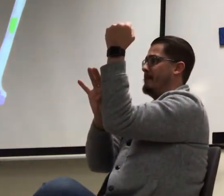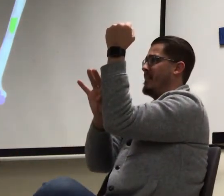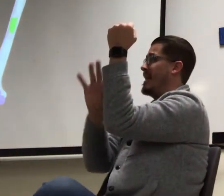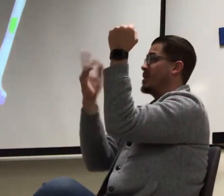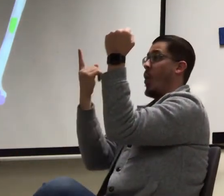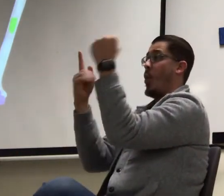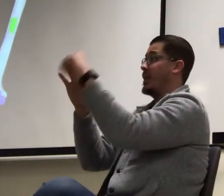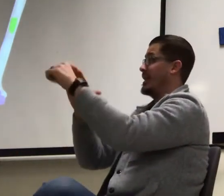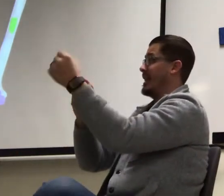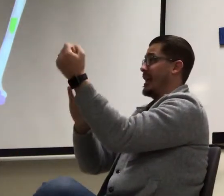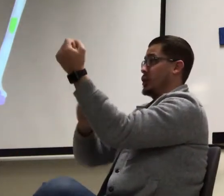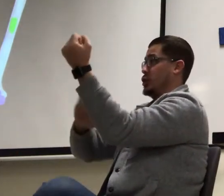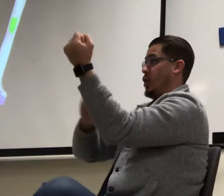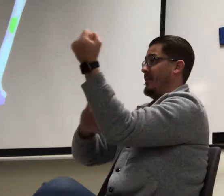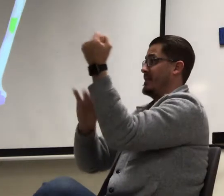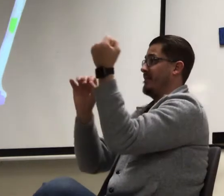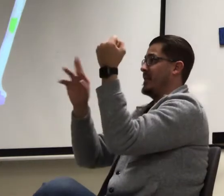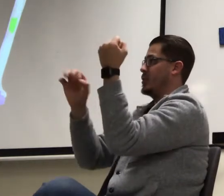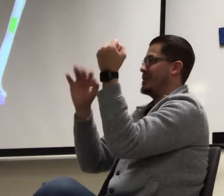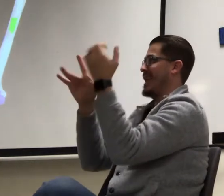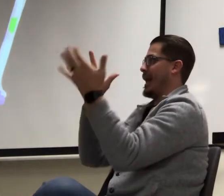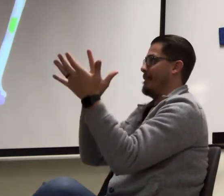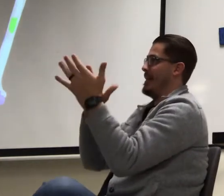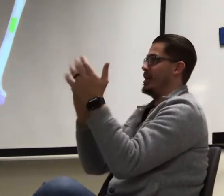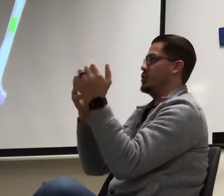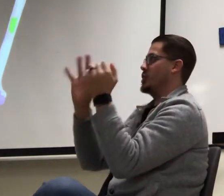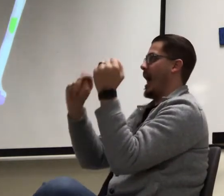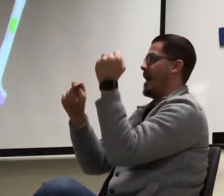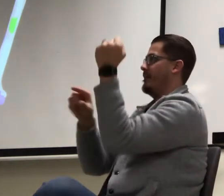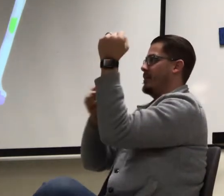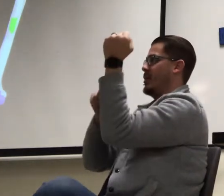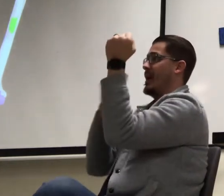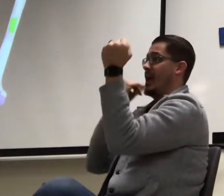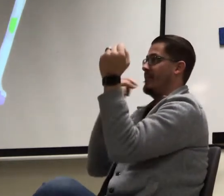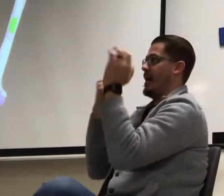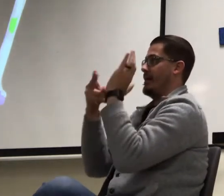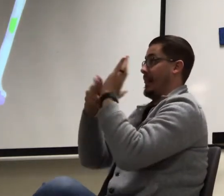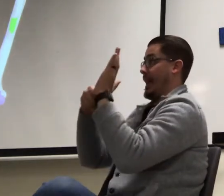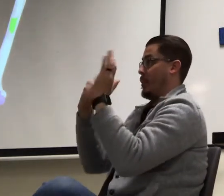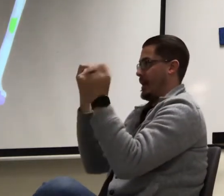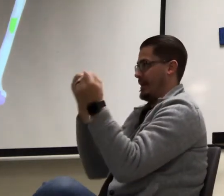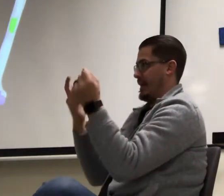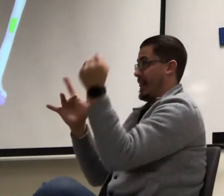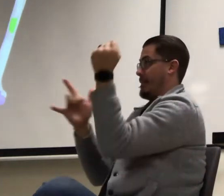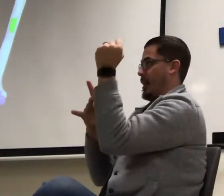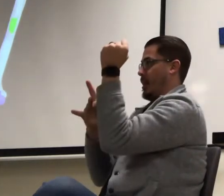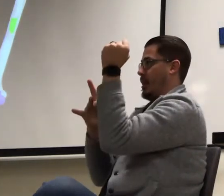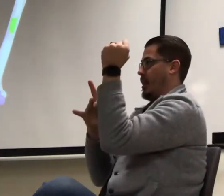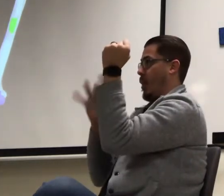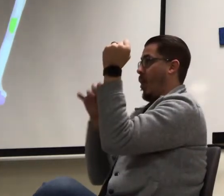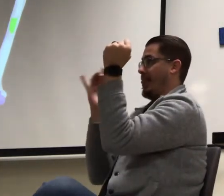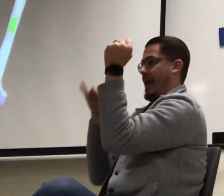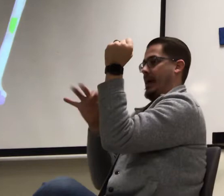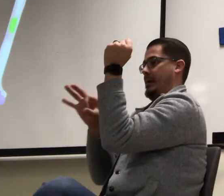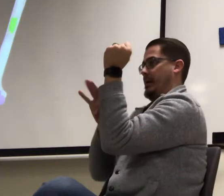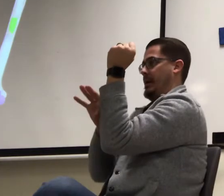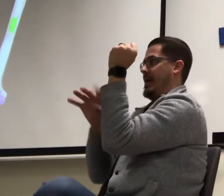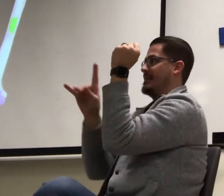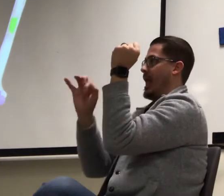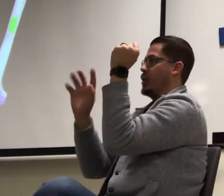midshaft. So if I label anything kind of in the middle, I'm going for the deltoid tuberosity.